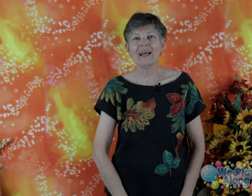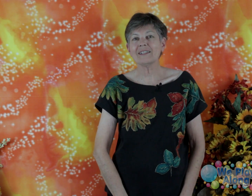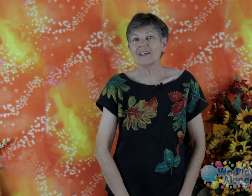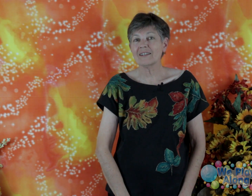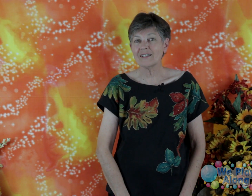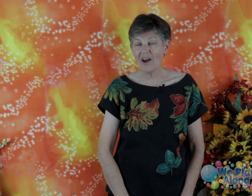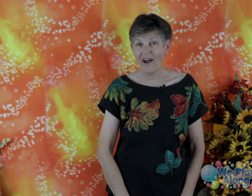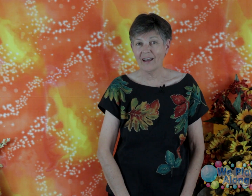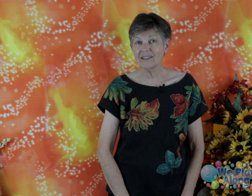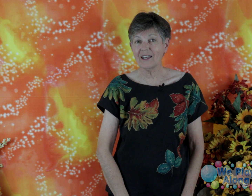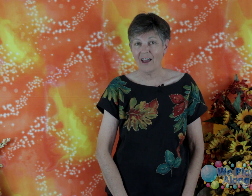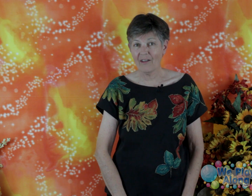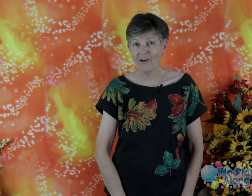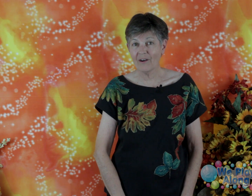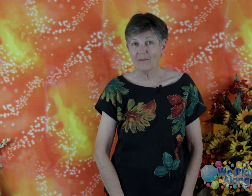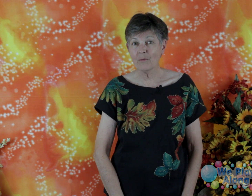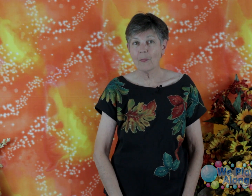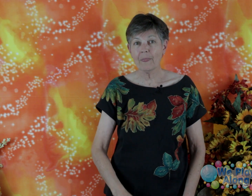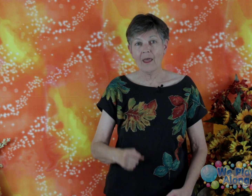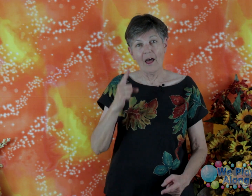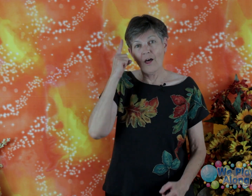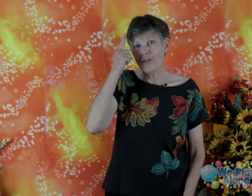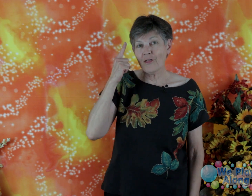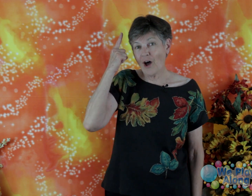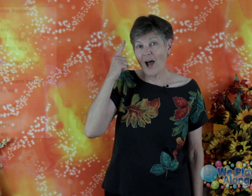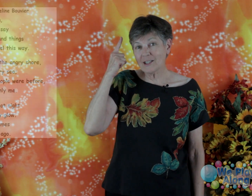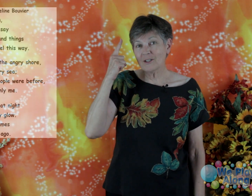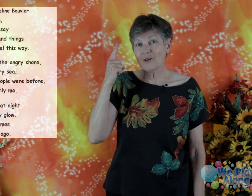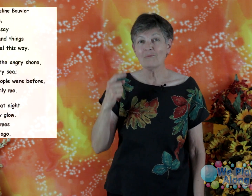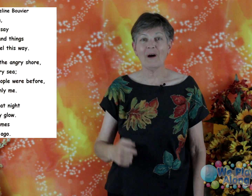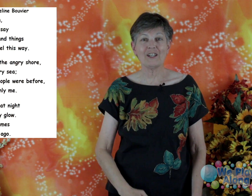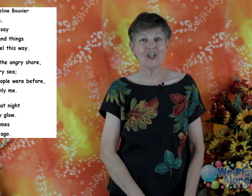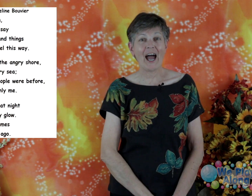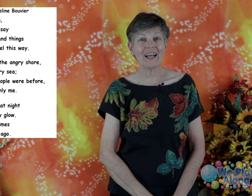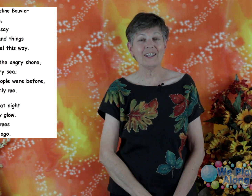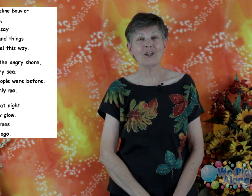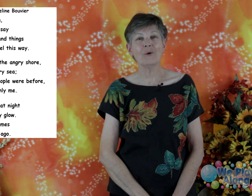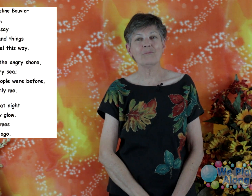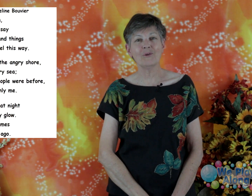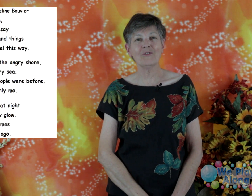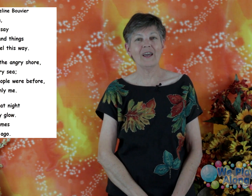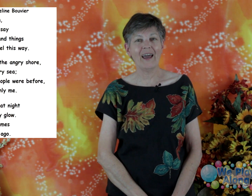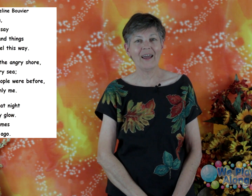let's sign together Thoughts by Jacqueline Bouvier.